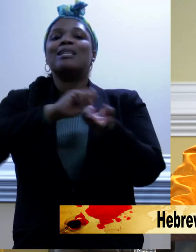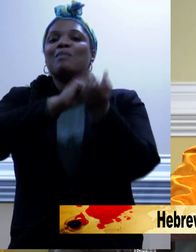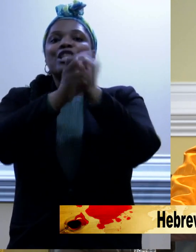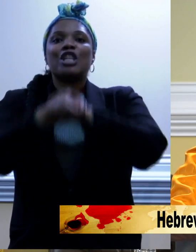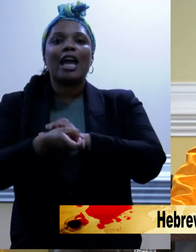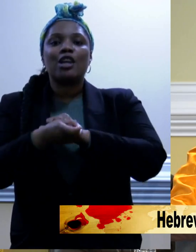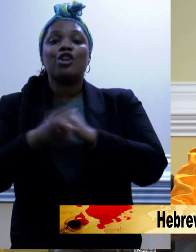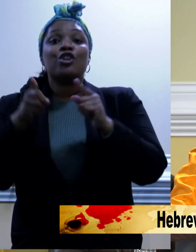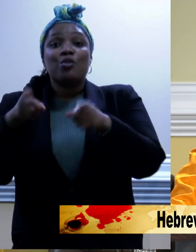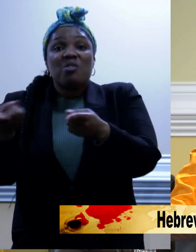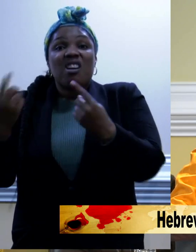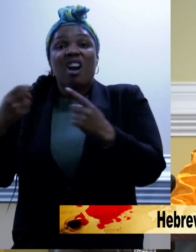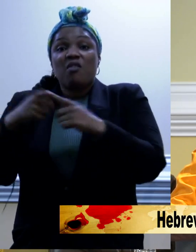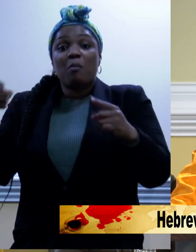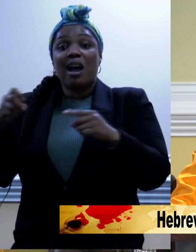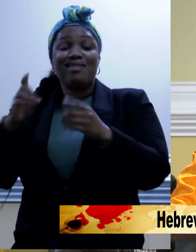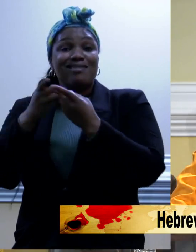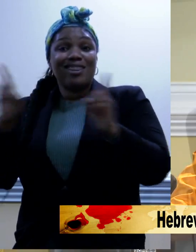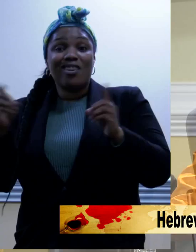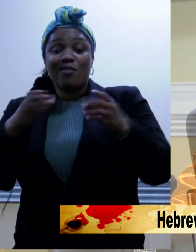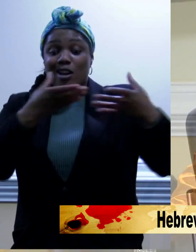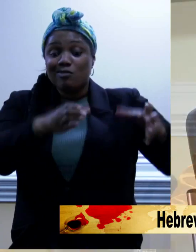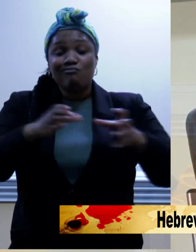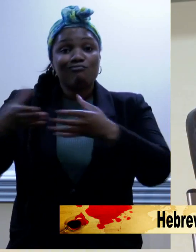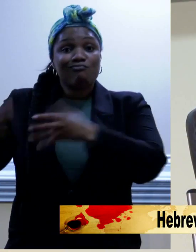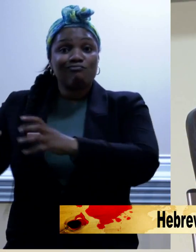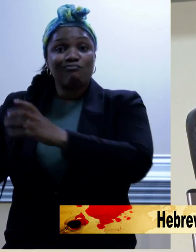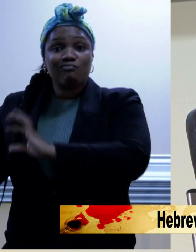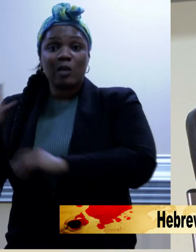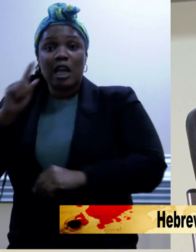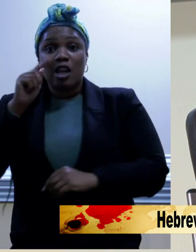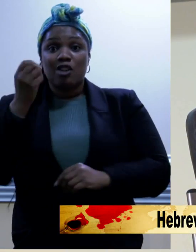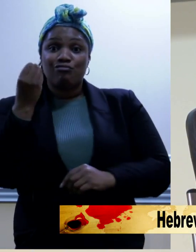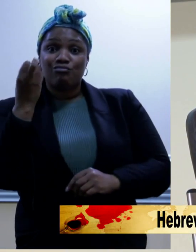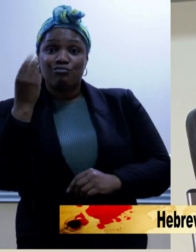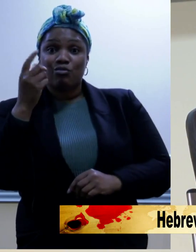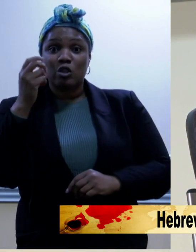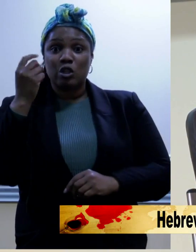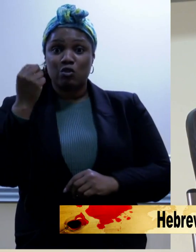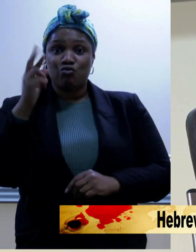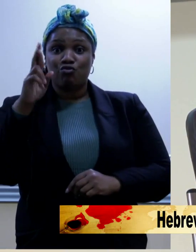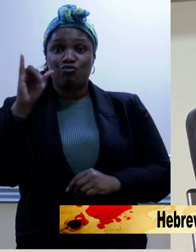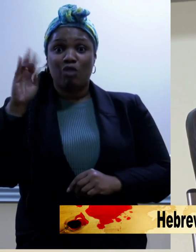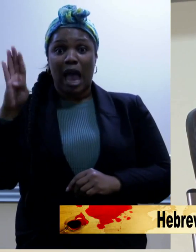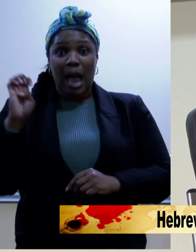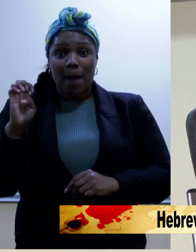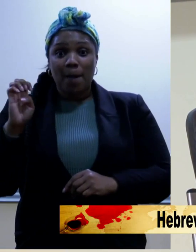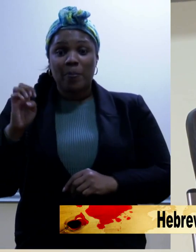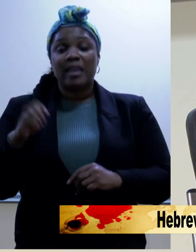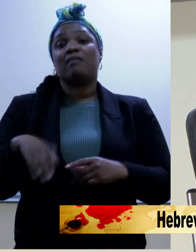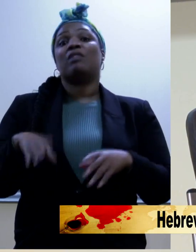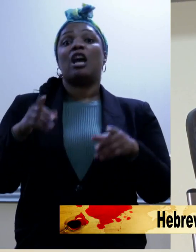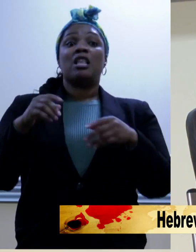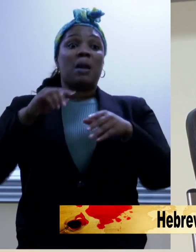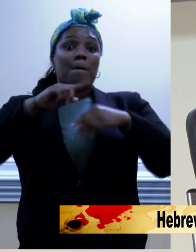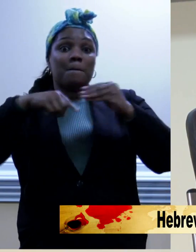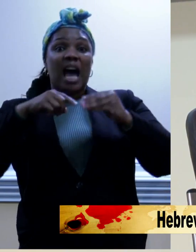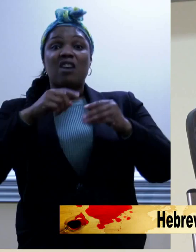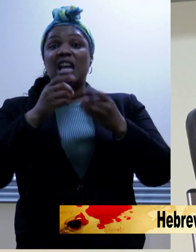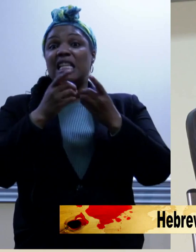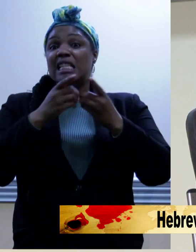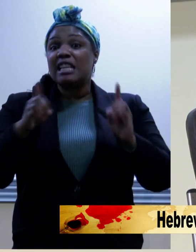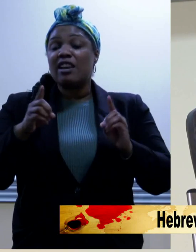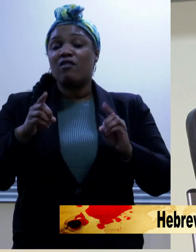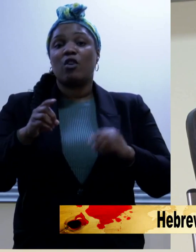can come from another tribe. Go ahead and read. For he of whom these things are spoken pertaining to another tribe, uh-huh, of which no